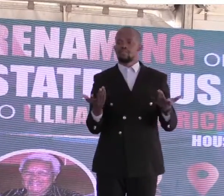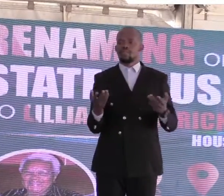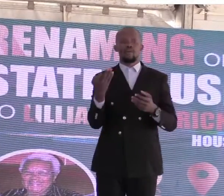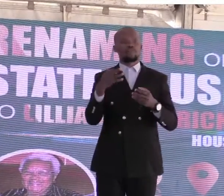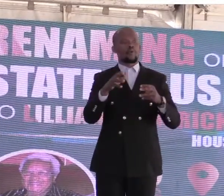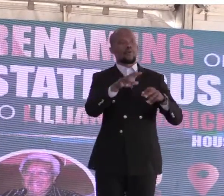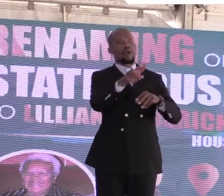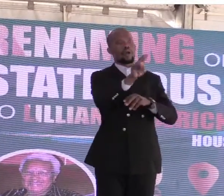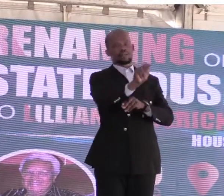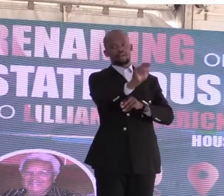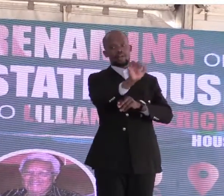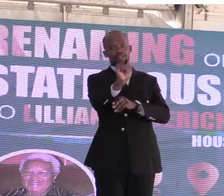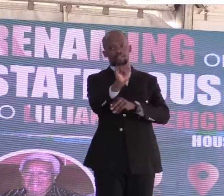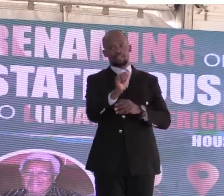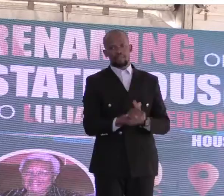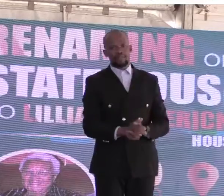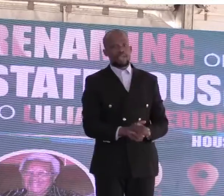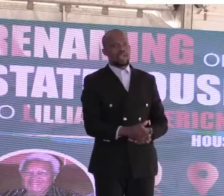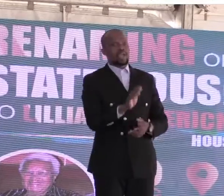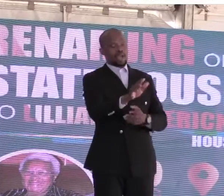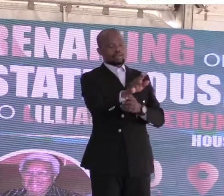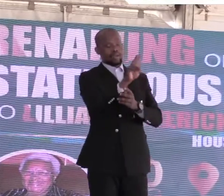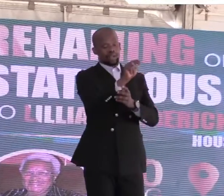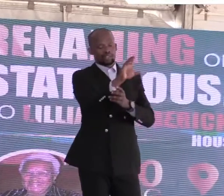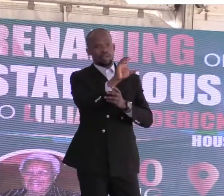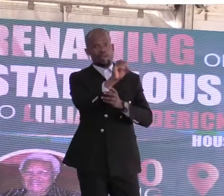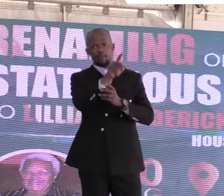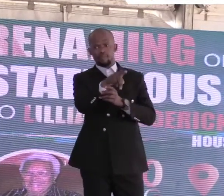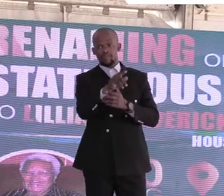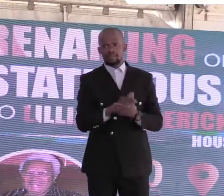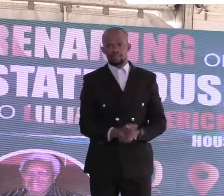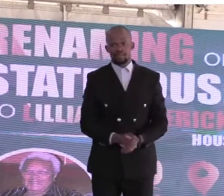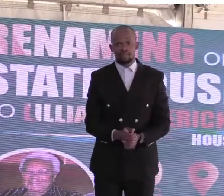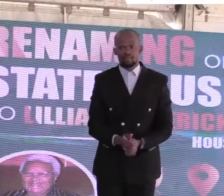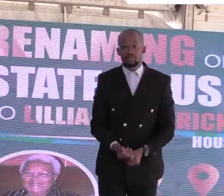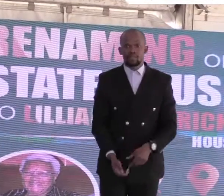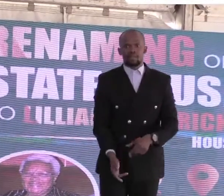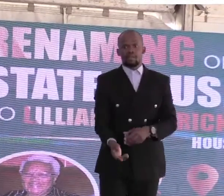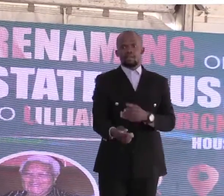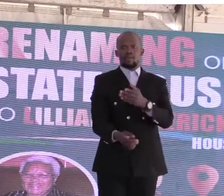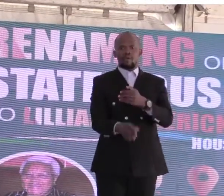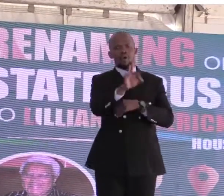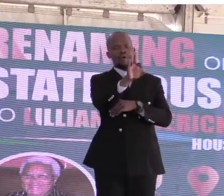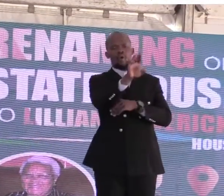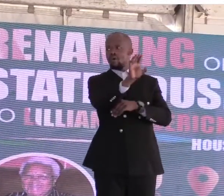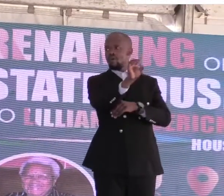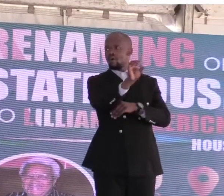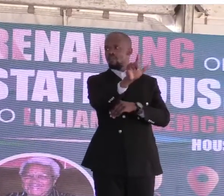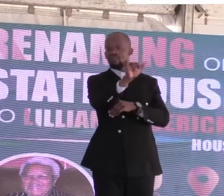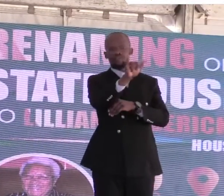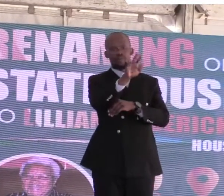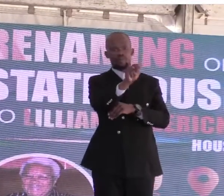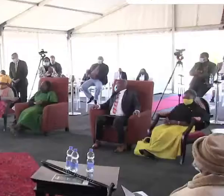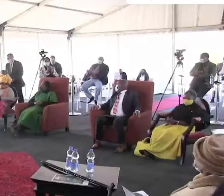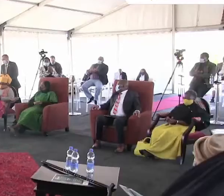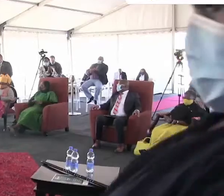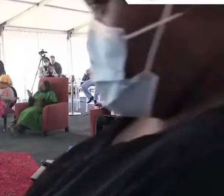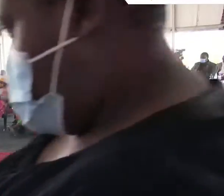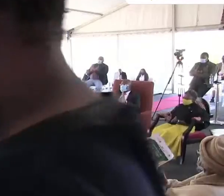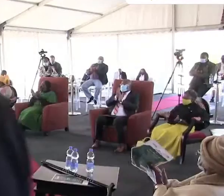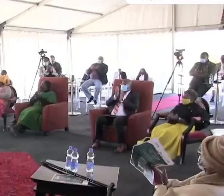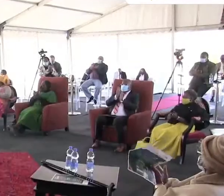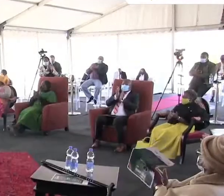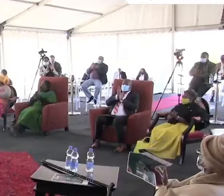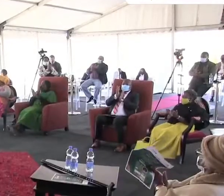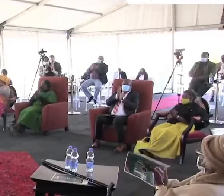the National Assembly and the NCOP. Honorable Frolick Cedrics, please take the stage. Put